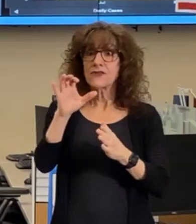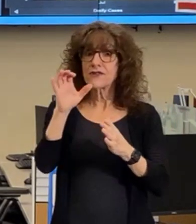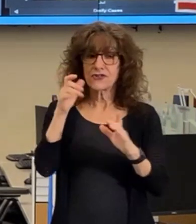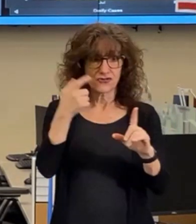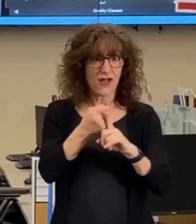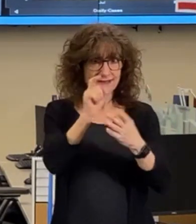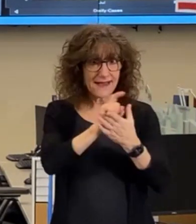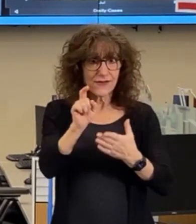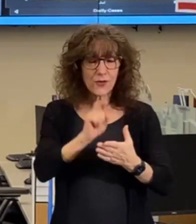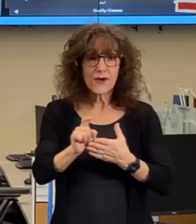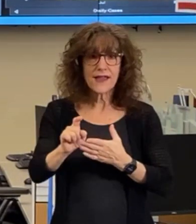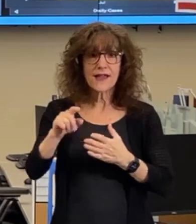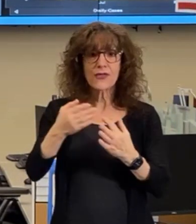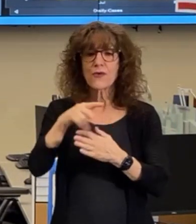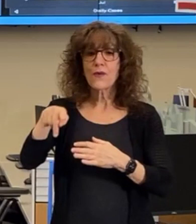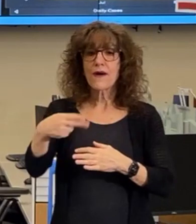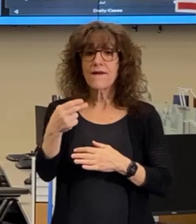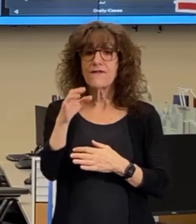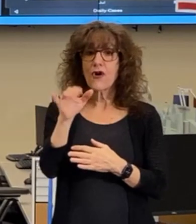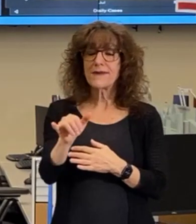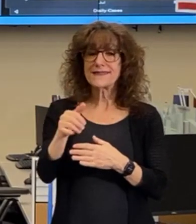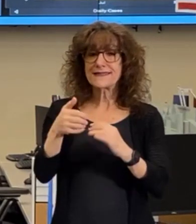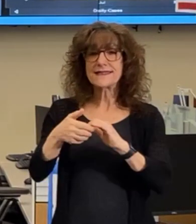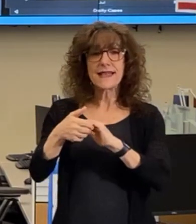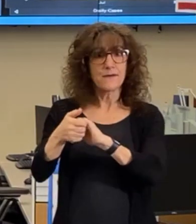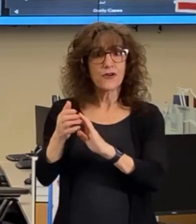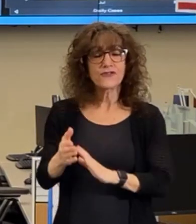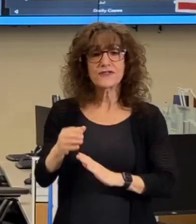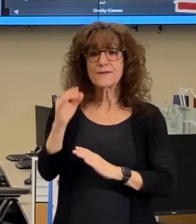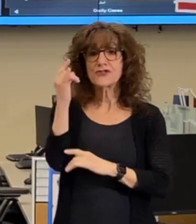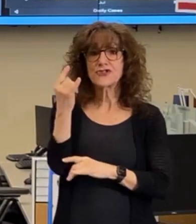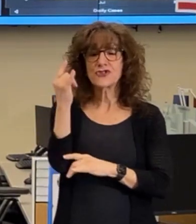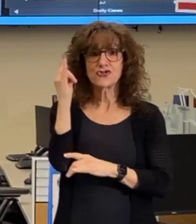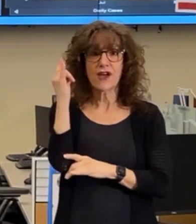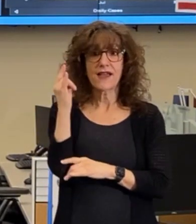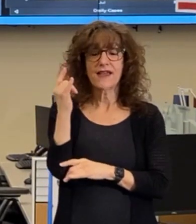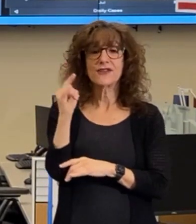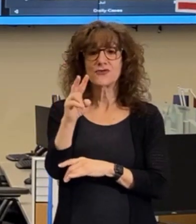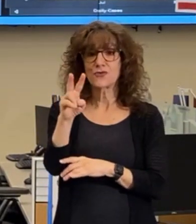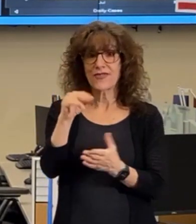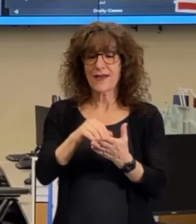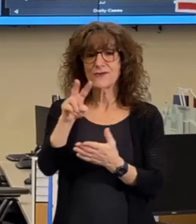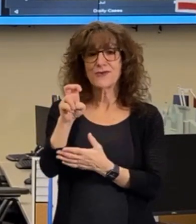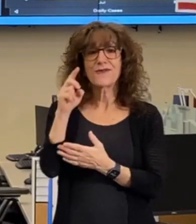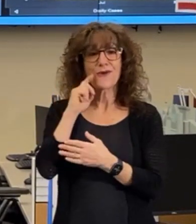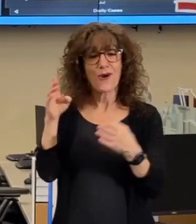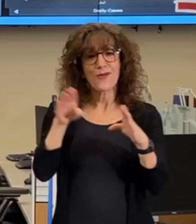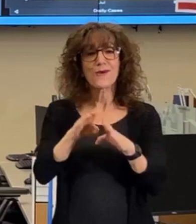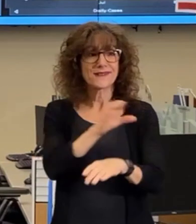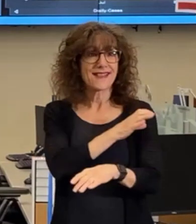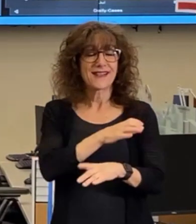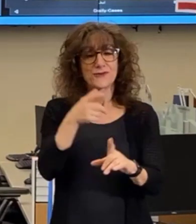county residents through pharmacy partnerships. And Giant is utilizing 2,200 doses for closed clinics to